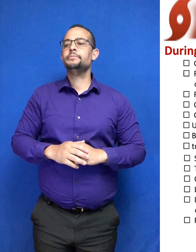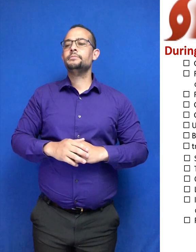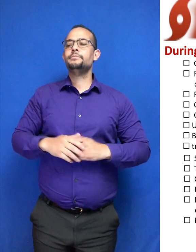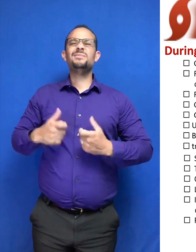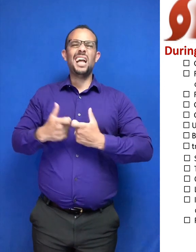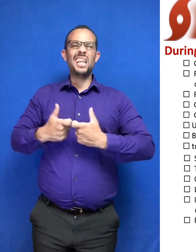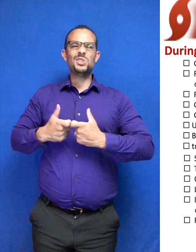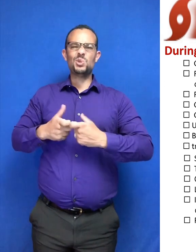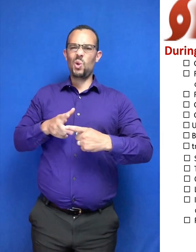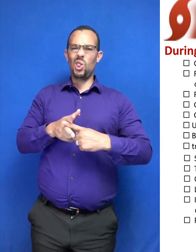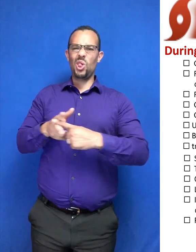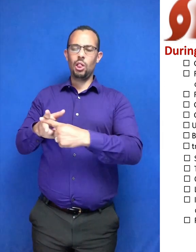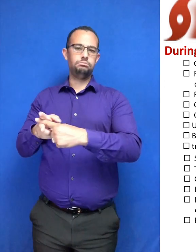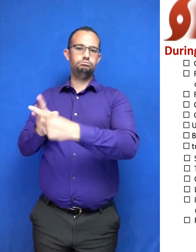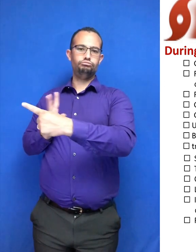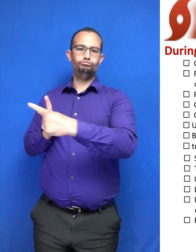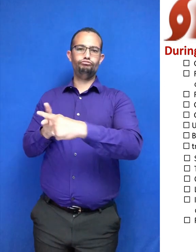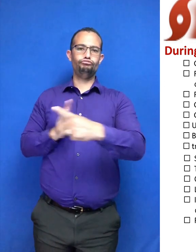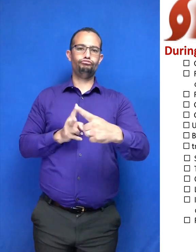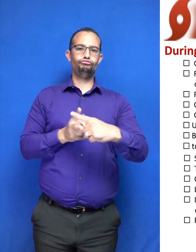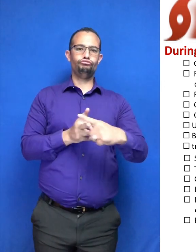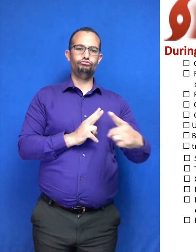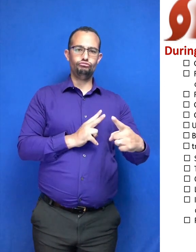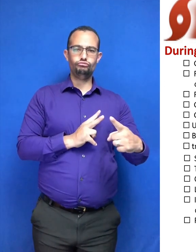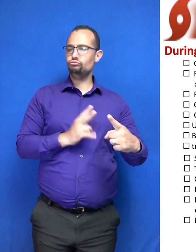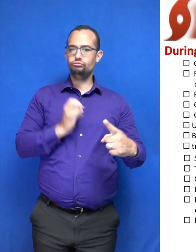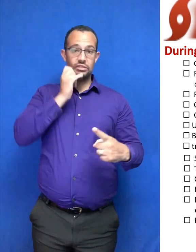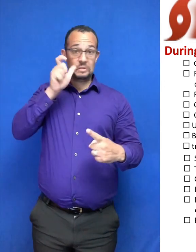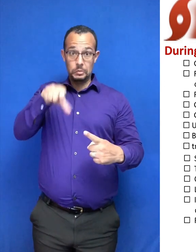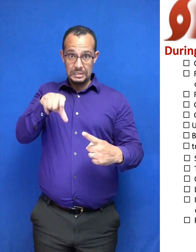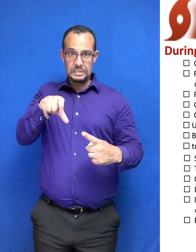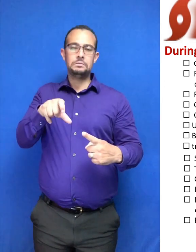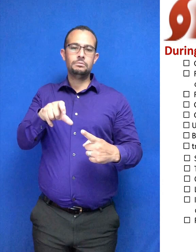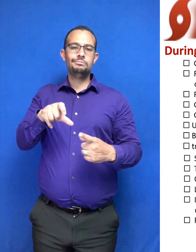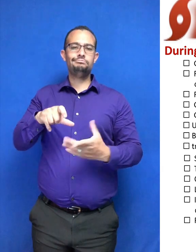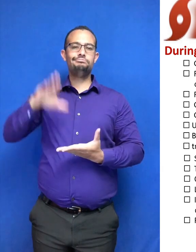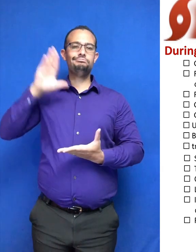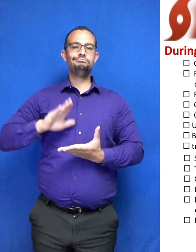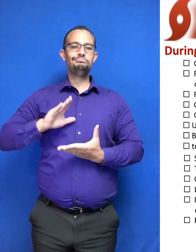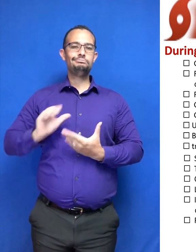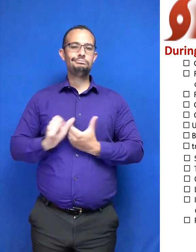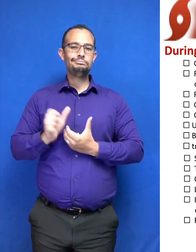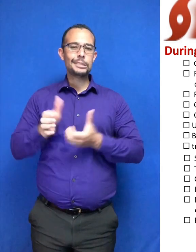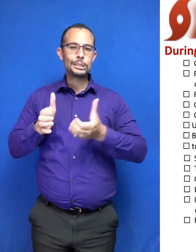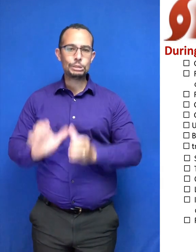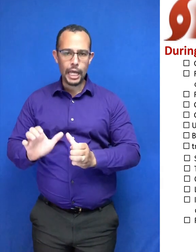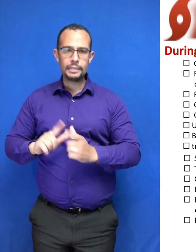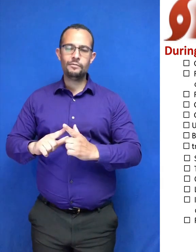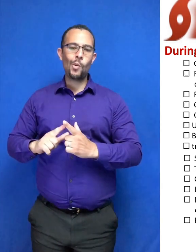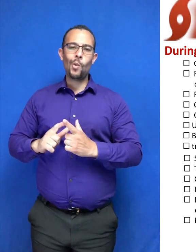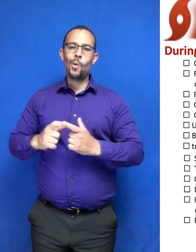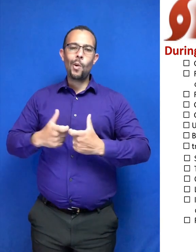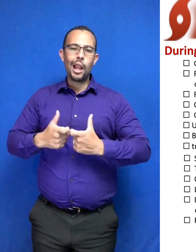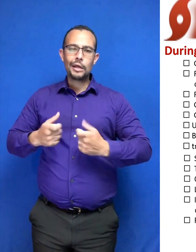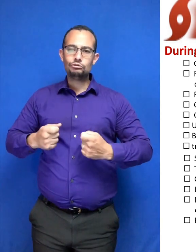for shorting or any sparks to happen. Bring all outside items in: lawn